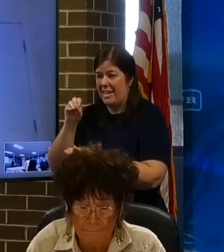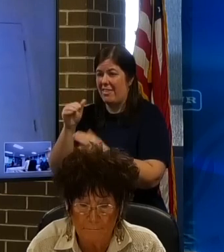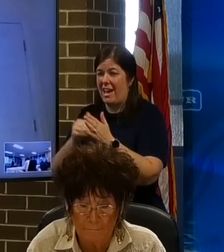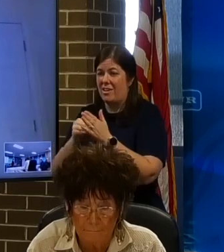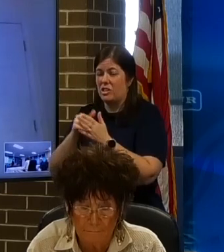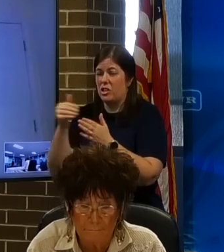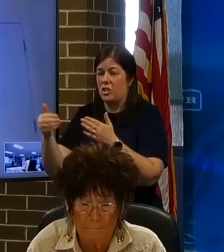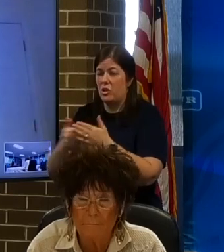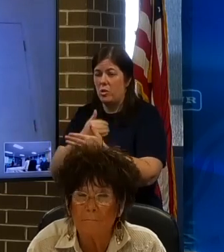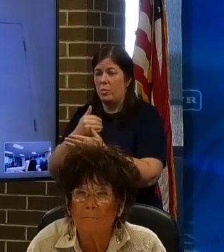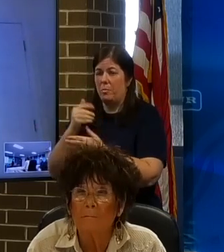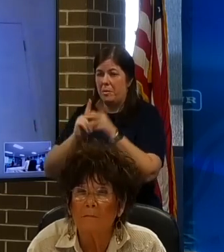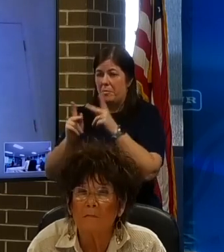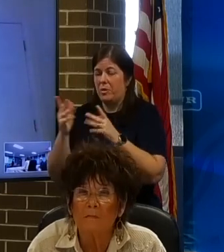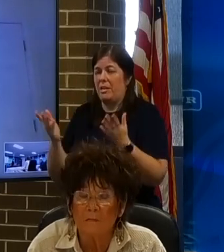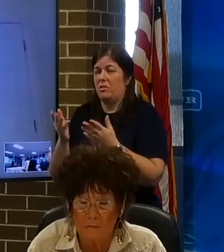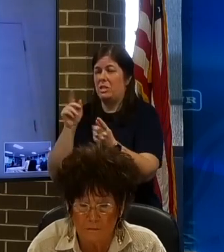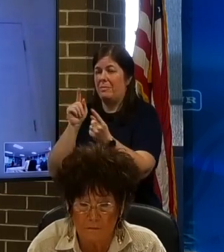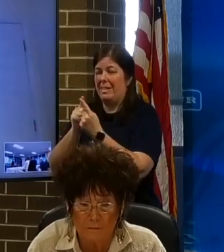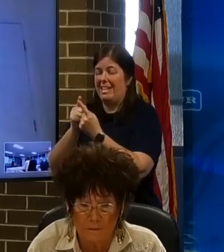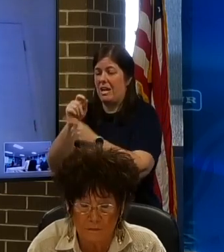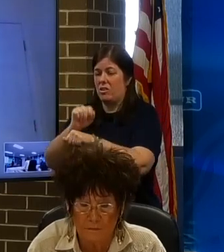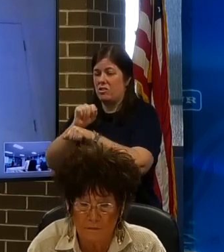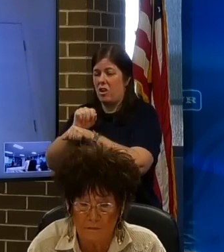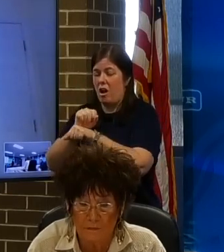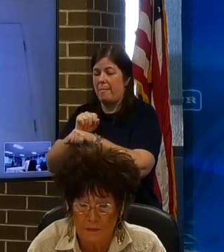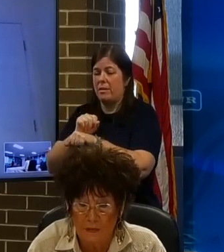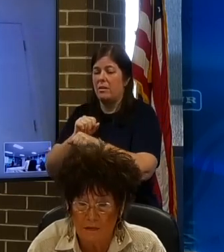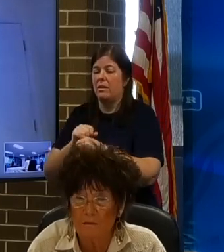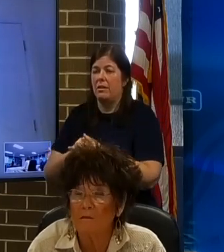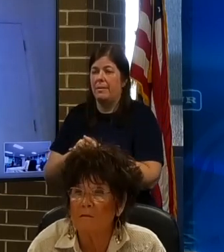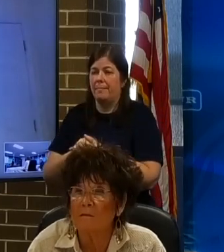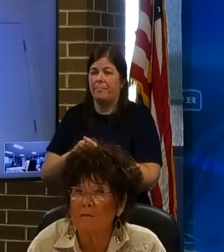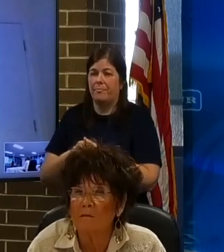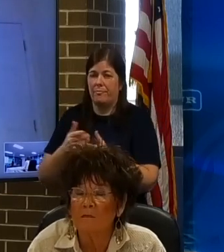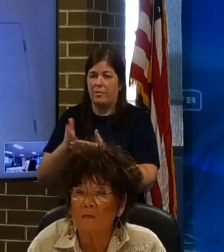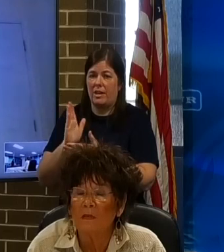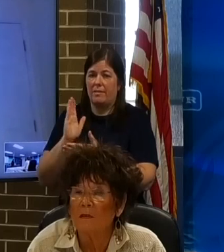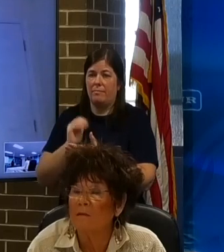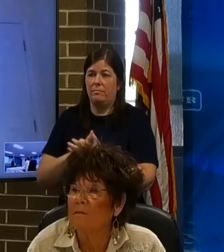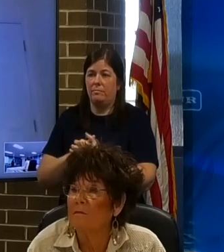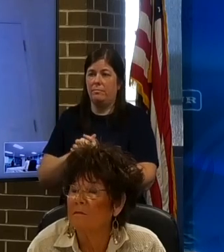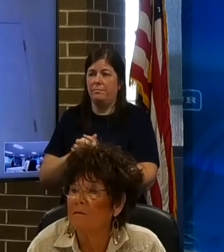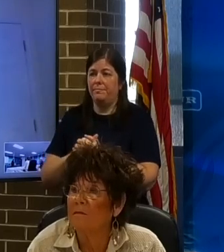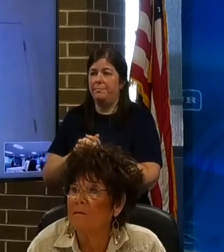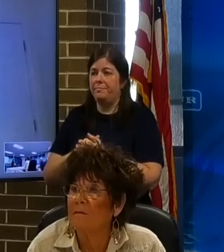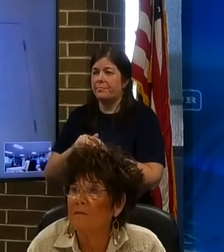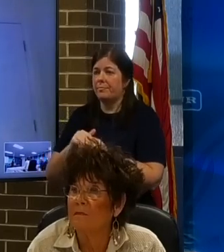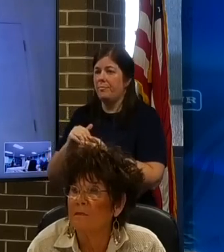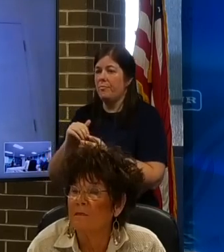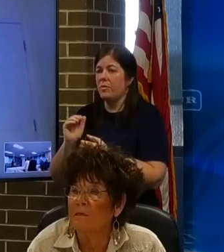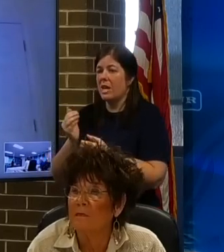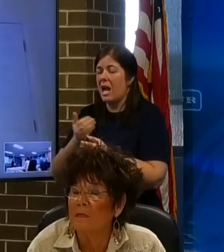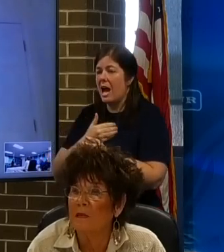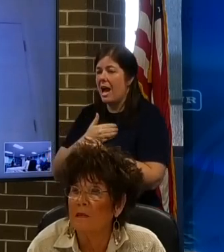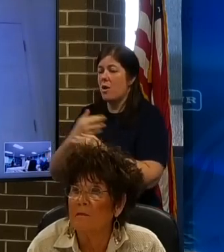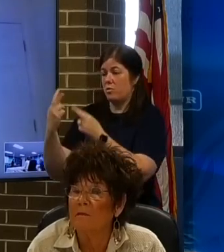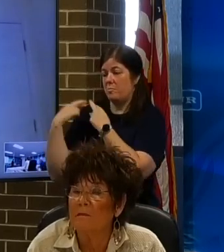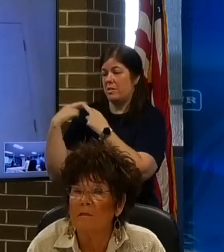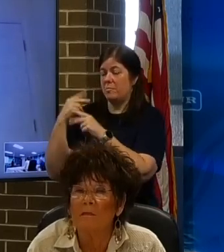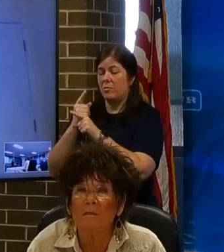meet our job demands as we roll into 2021. Okay? Okay. Yeah, my primary responsibility right now is to make sure